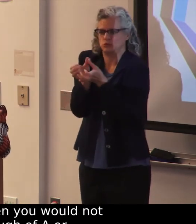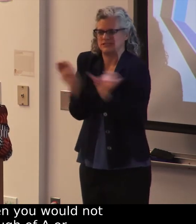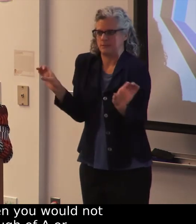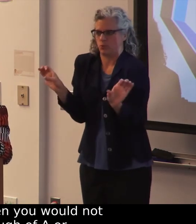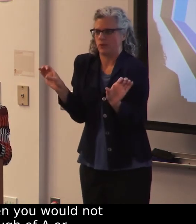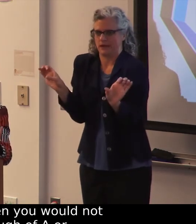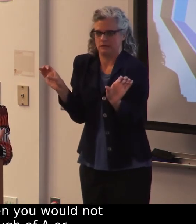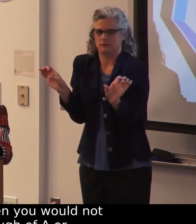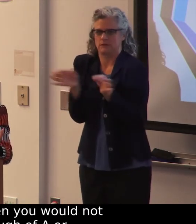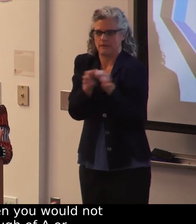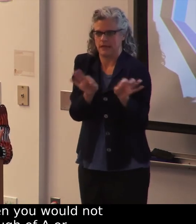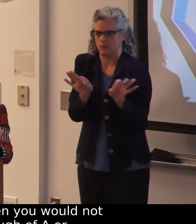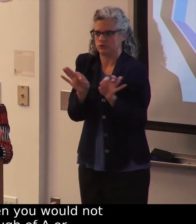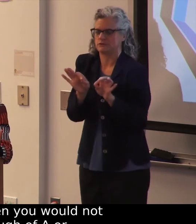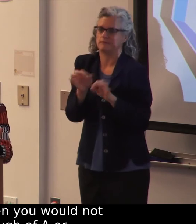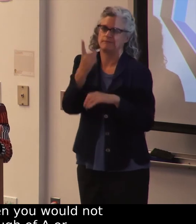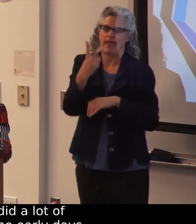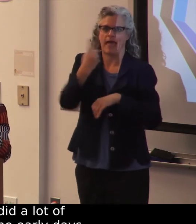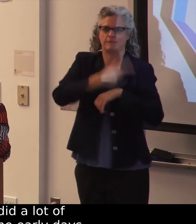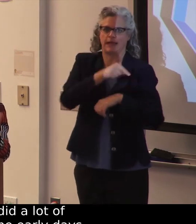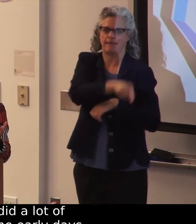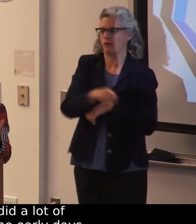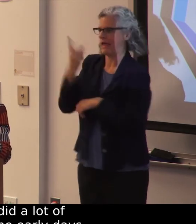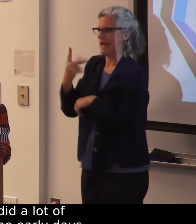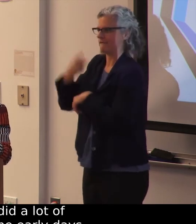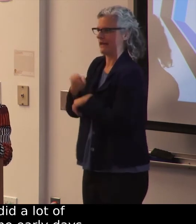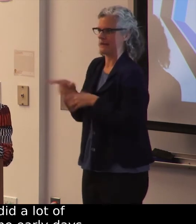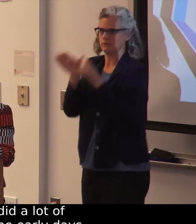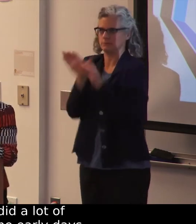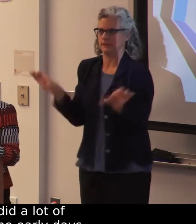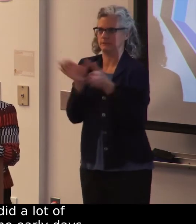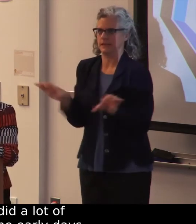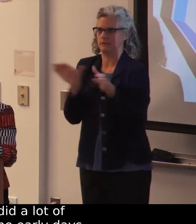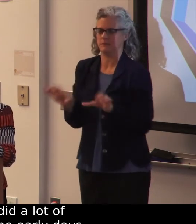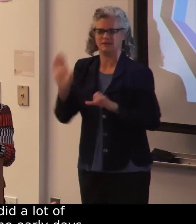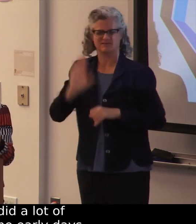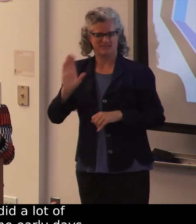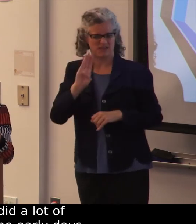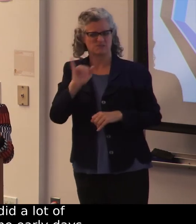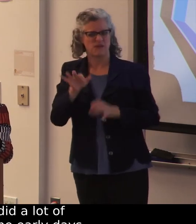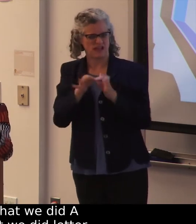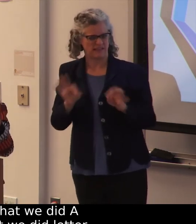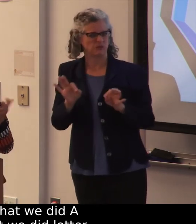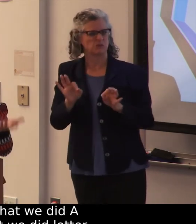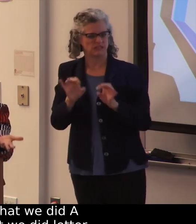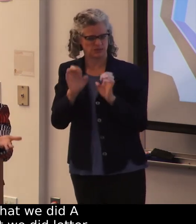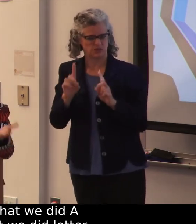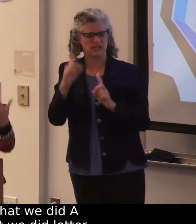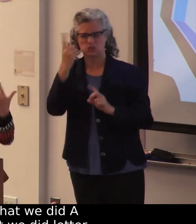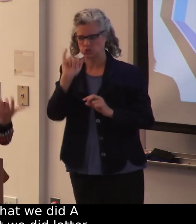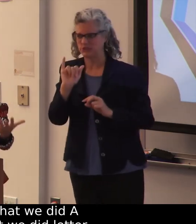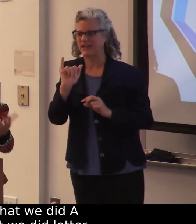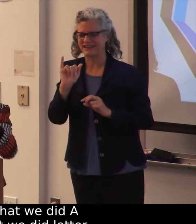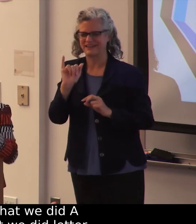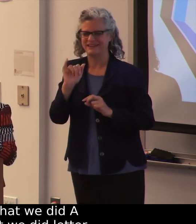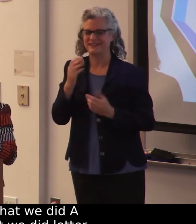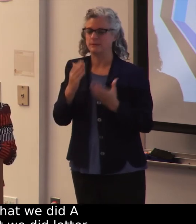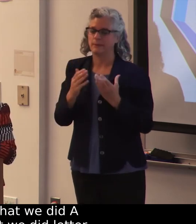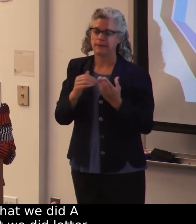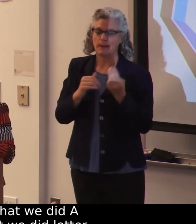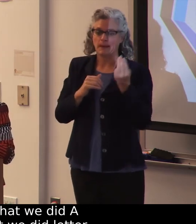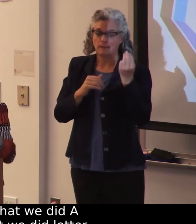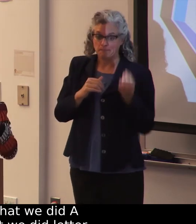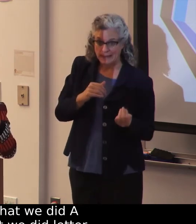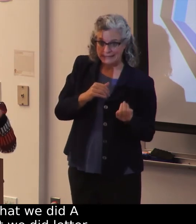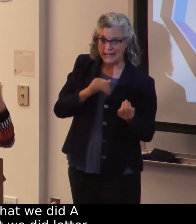of A or enough of B, right? So we did a lot of things in the early days of bilingual education. We had days that we did A in, days that we